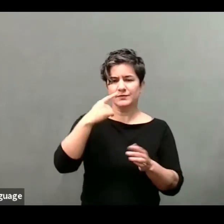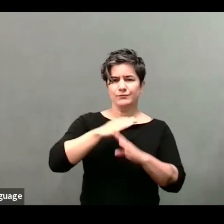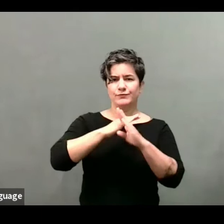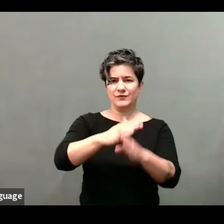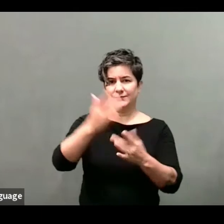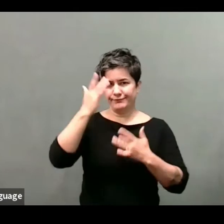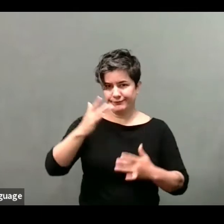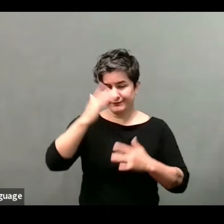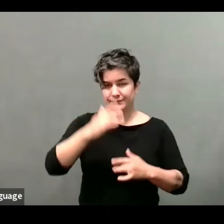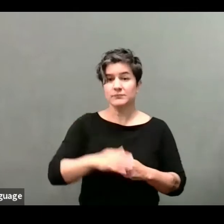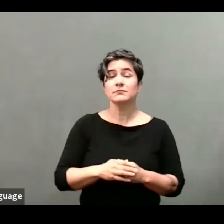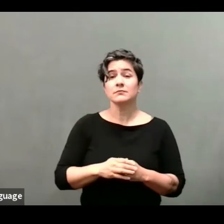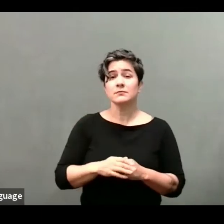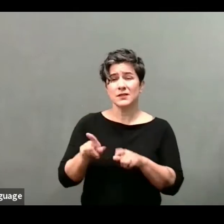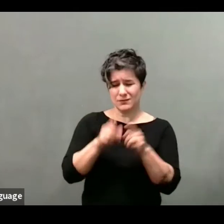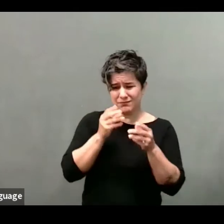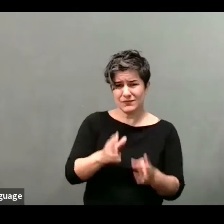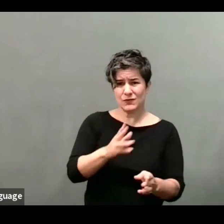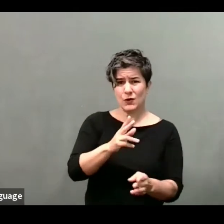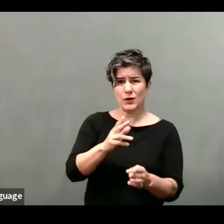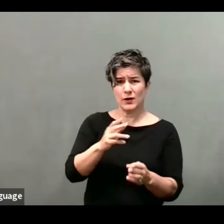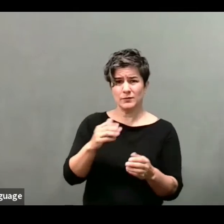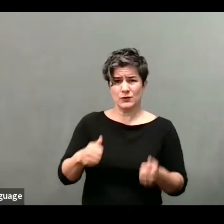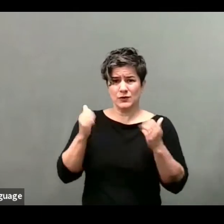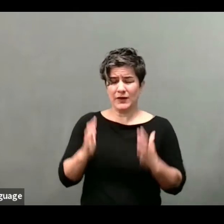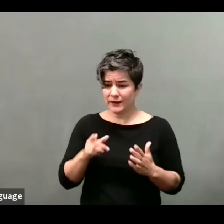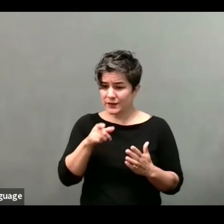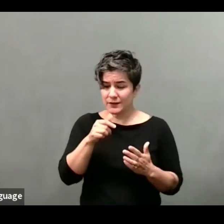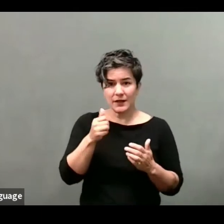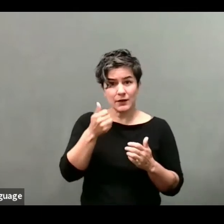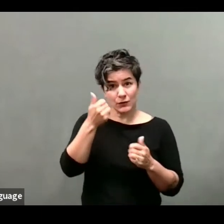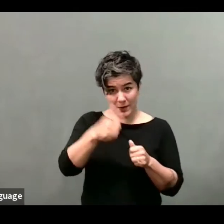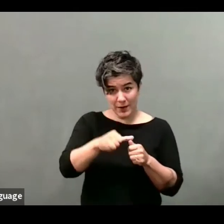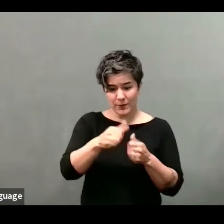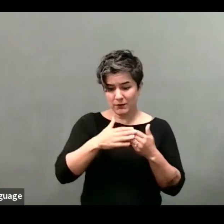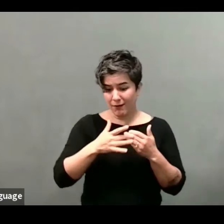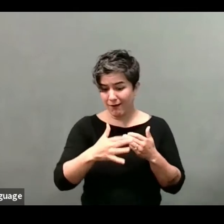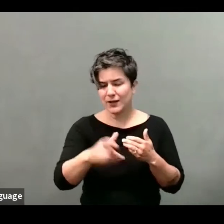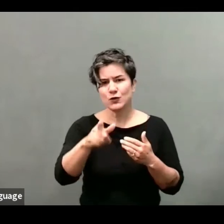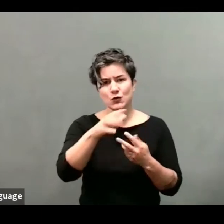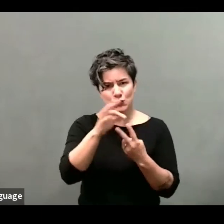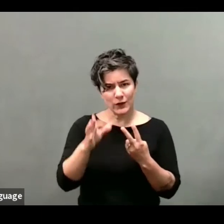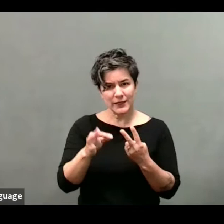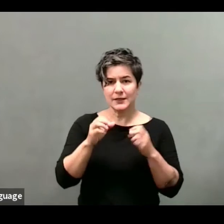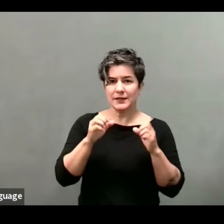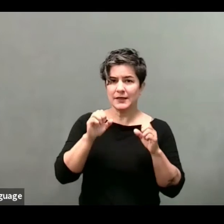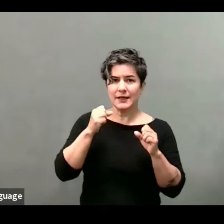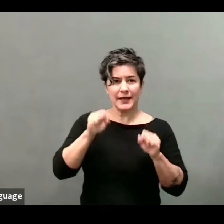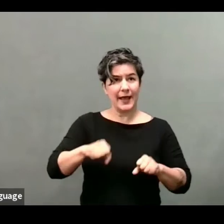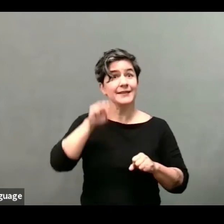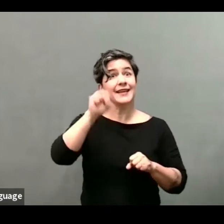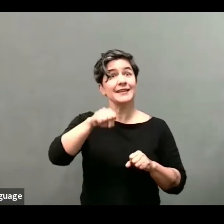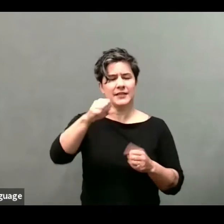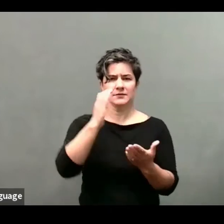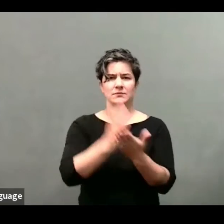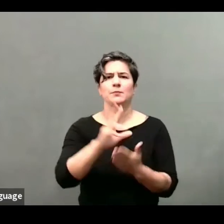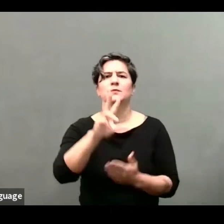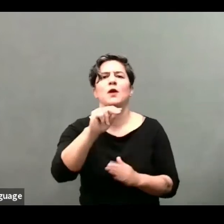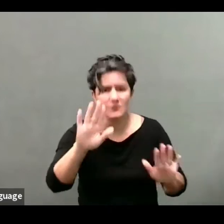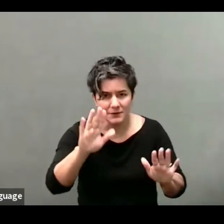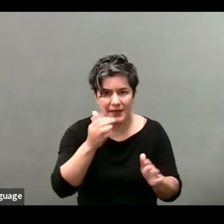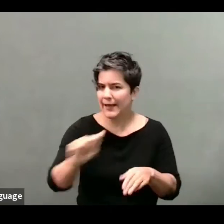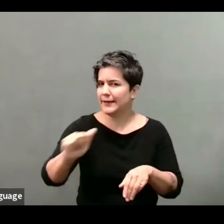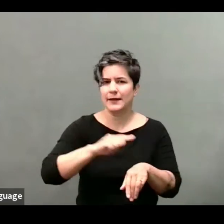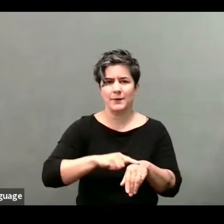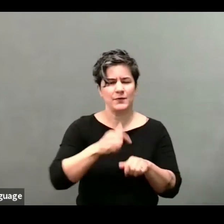And then also reminding them that they get to decide along the way what happens. The forensic exam, one of the